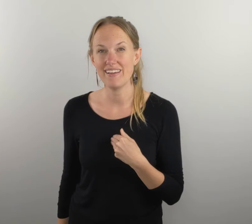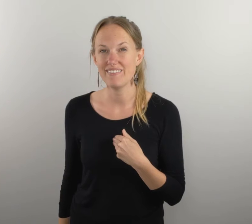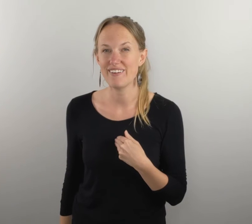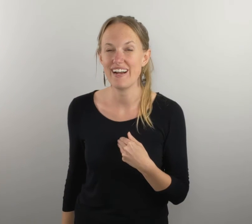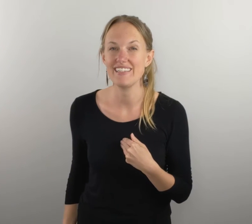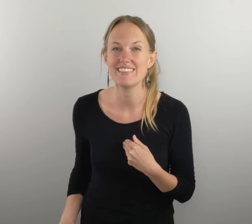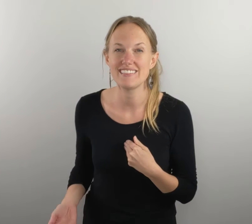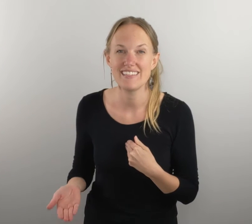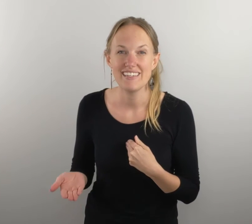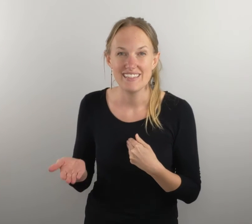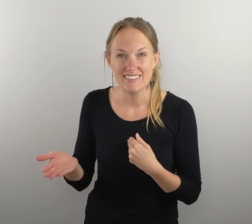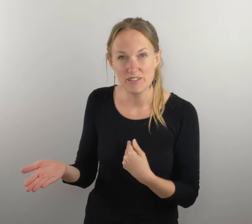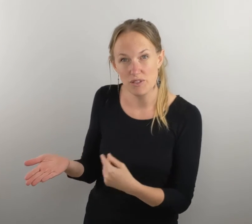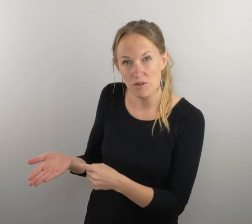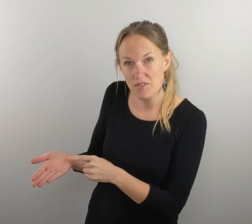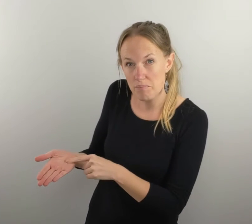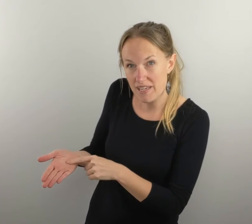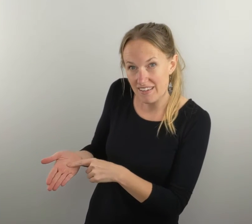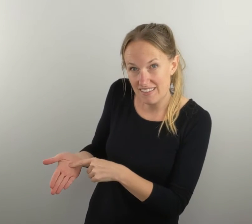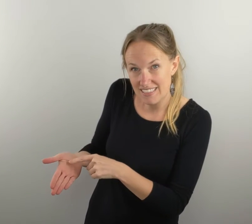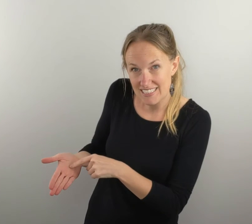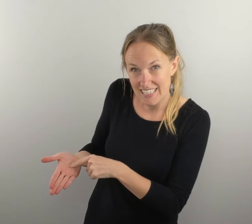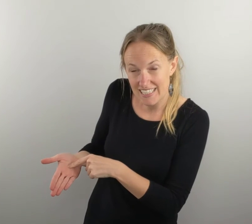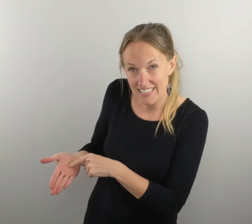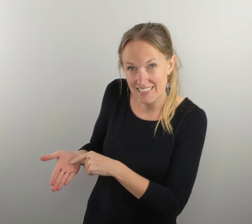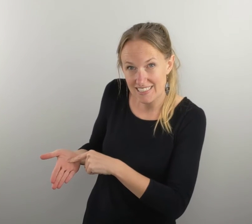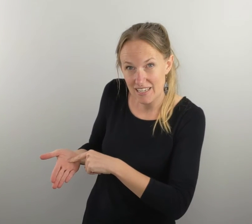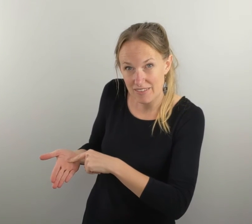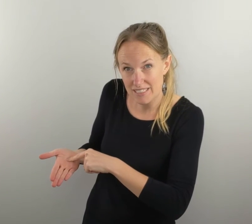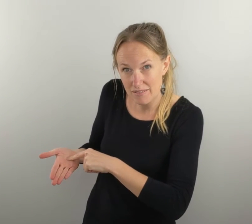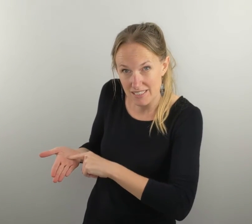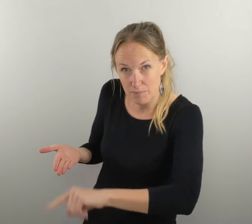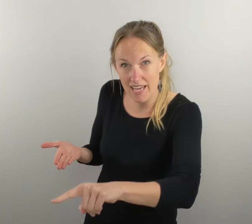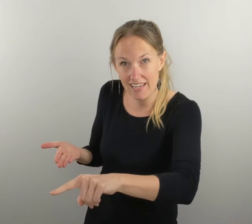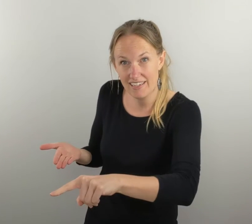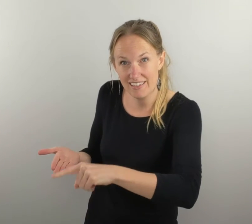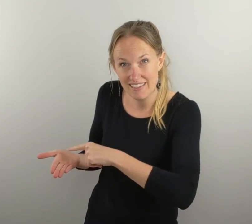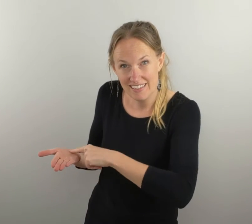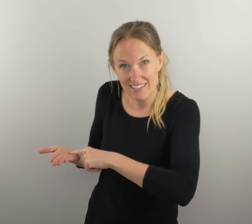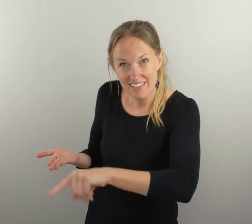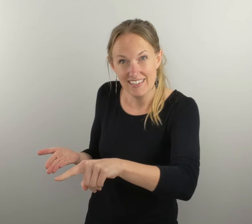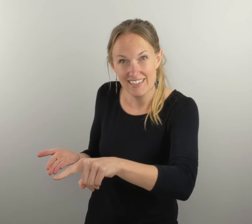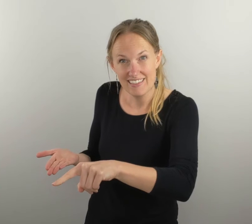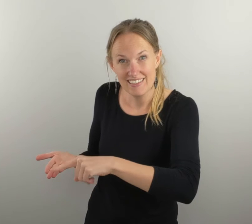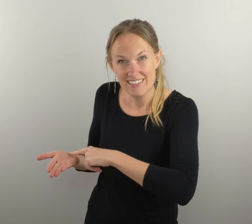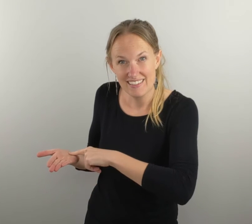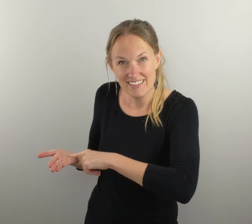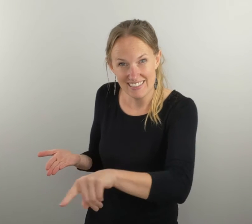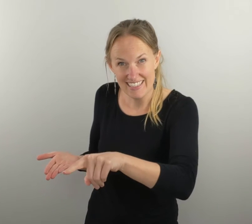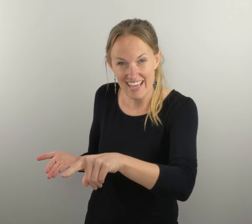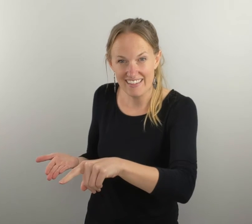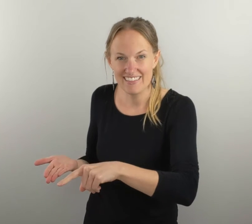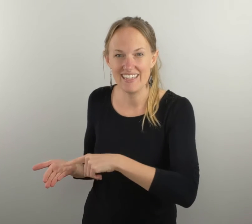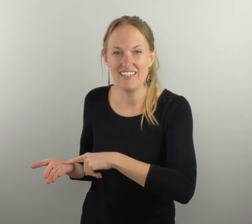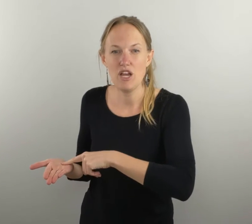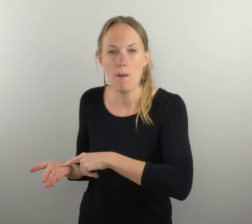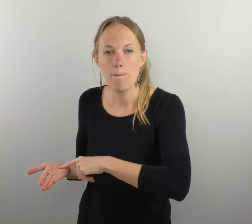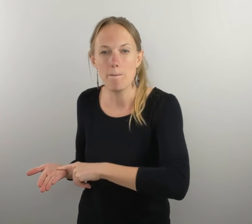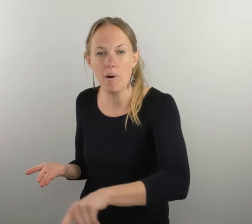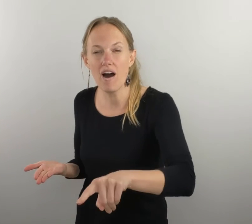of Christ. So when you have a bill, it's like this, and when something is paid, it's like that, okay?